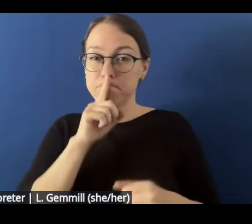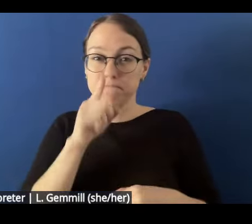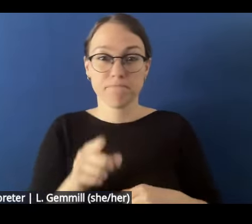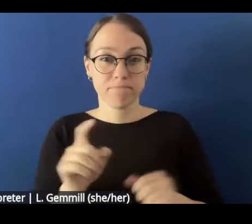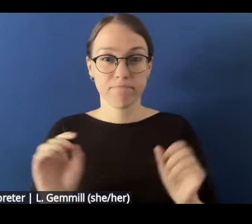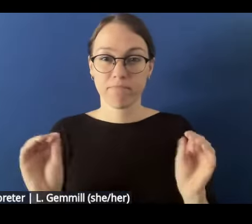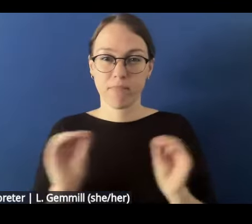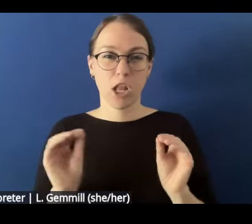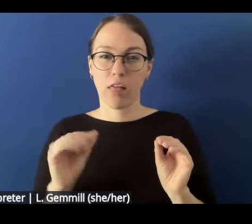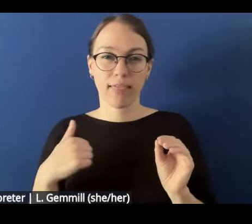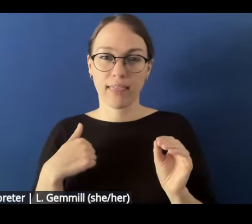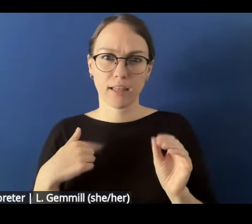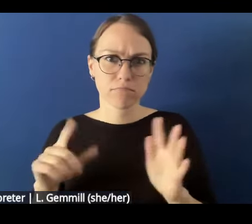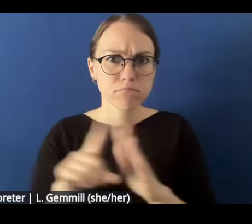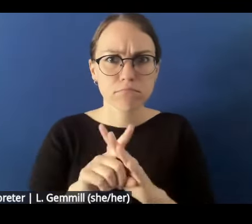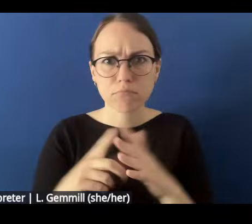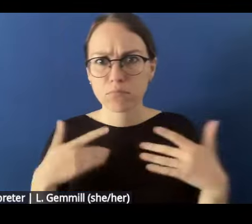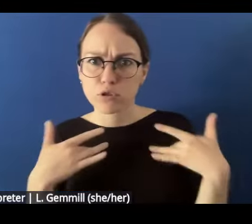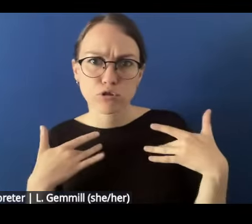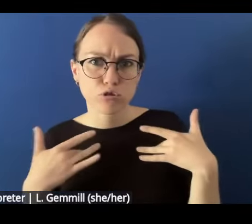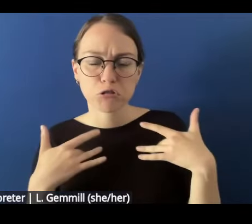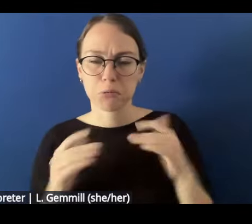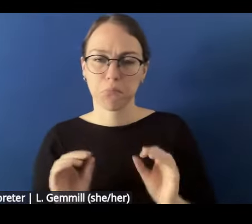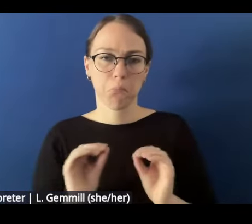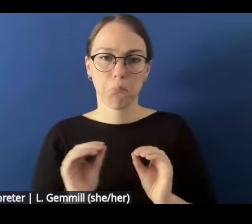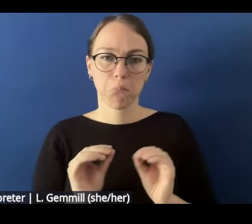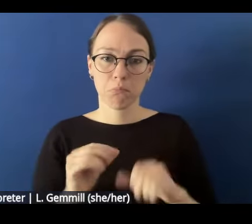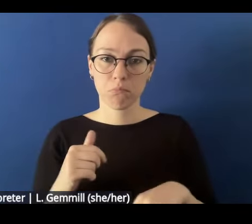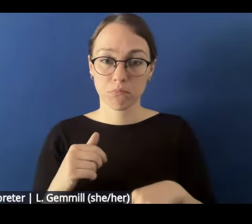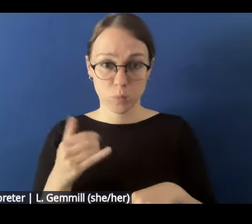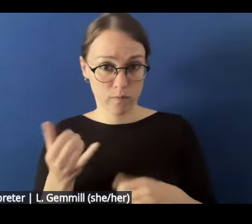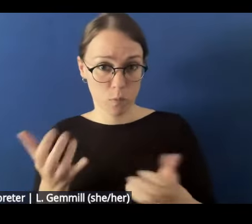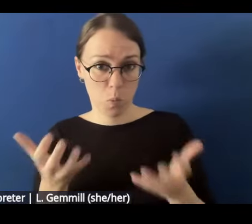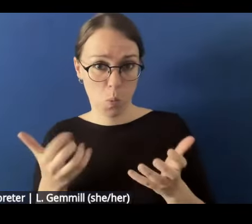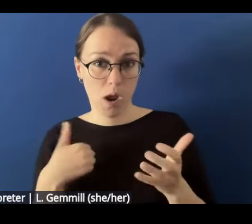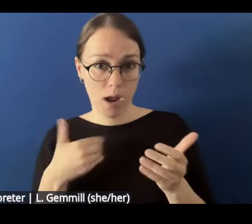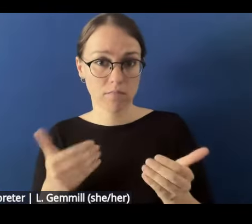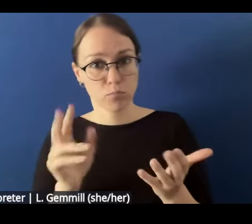I'm concerned by or am like, so I'm happy if we want, I can like kind of read through